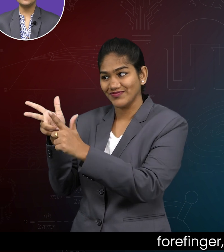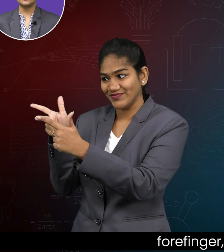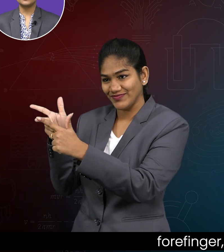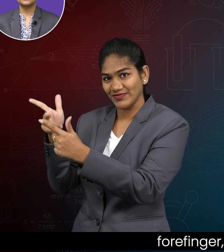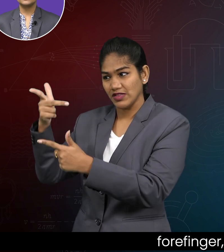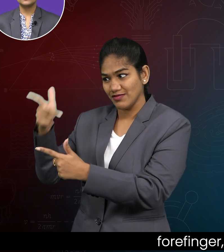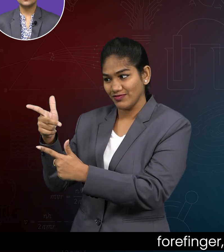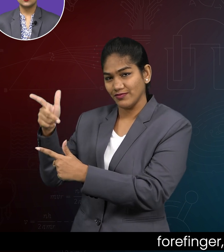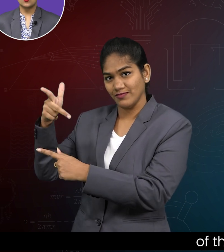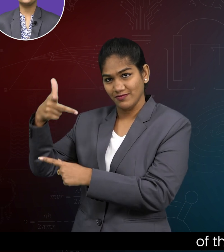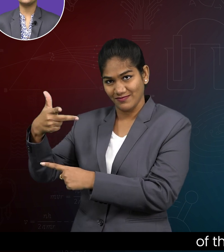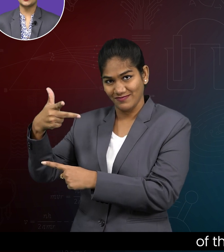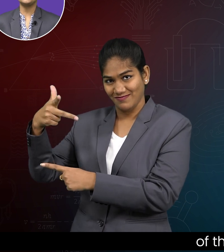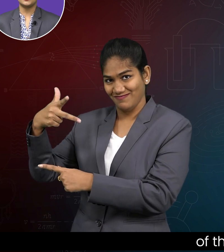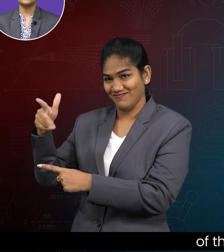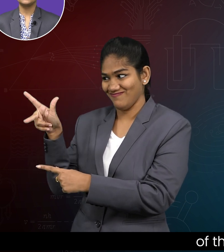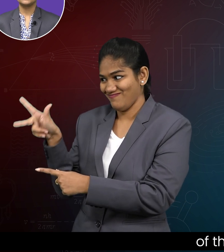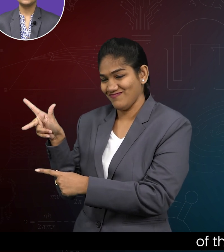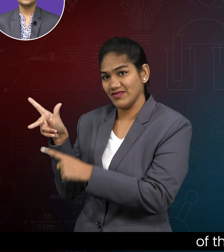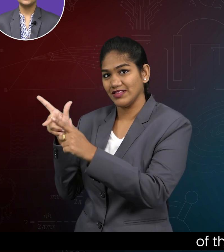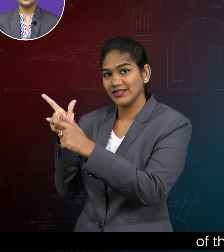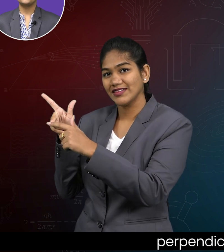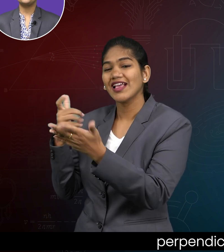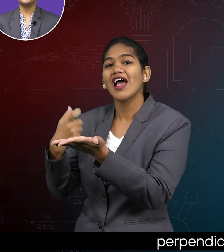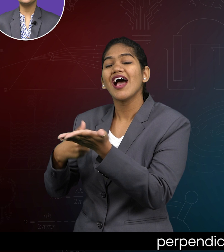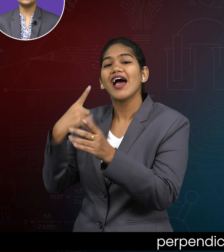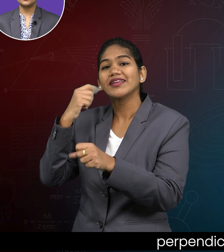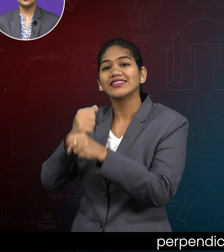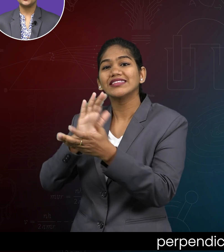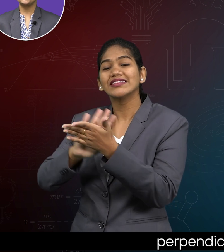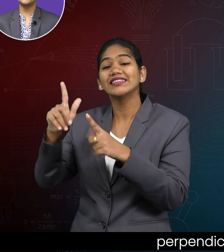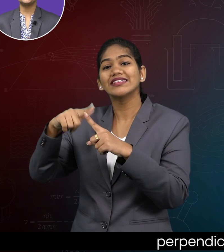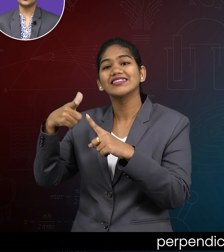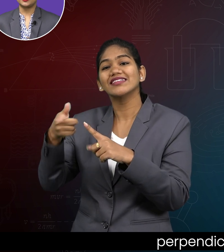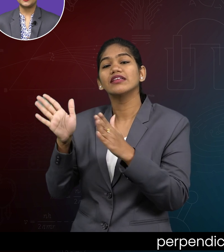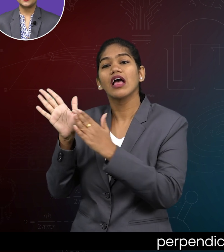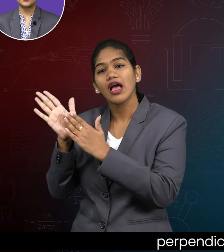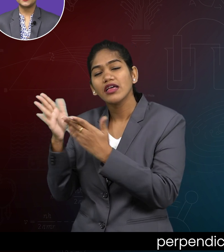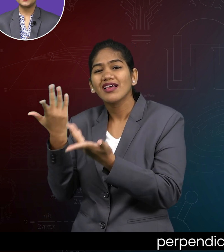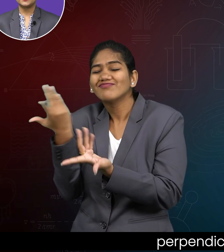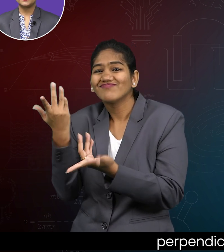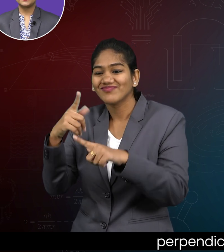middle finger of the right hand perpendicular to each other,